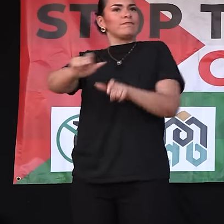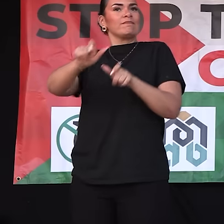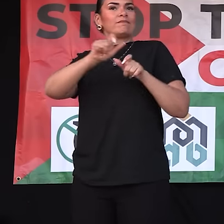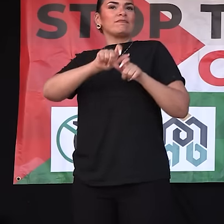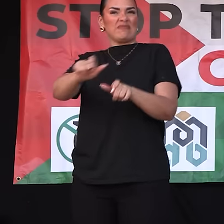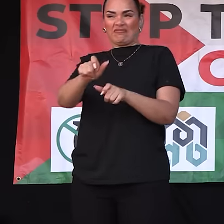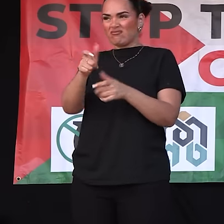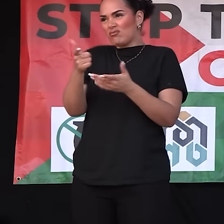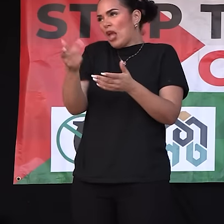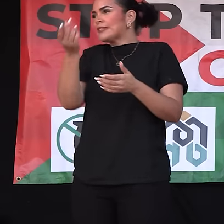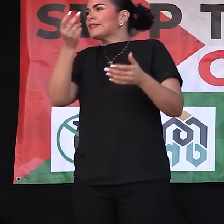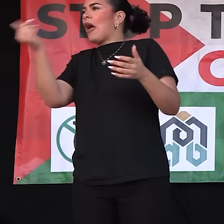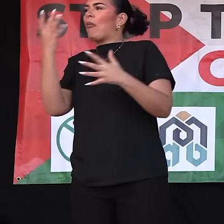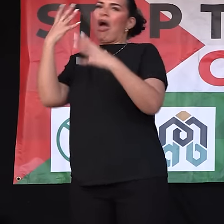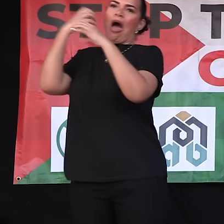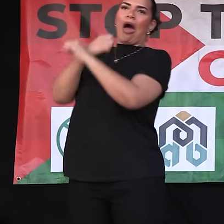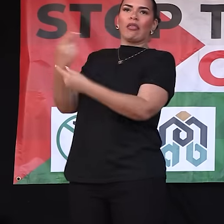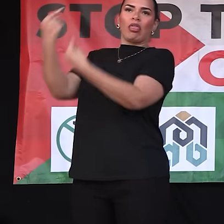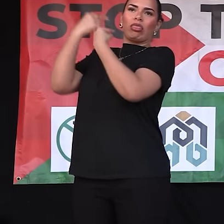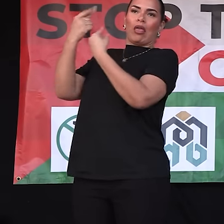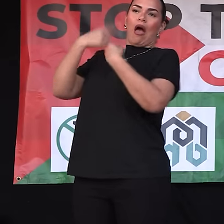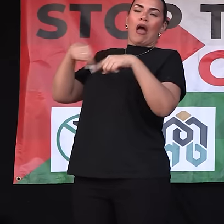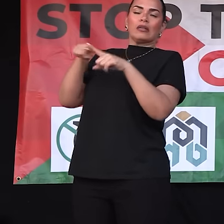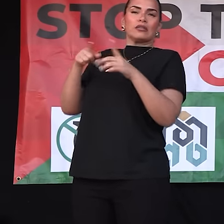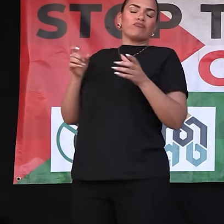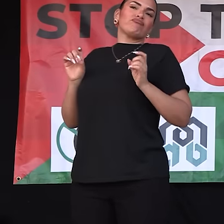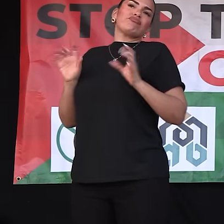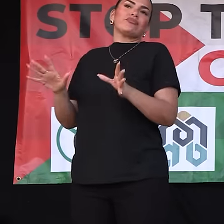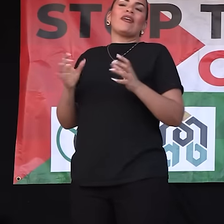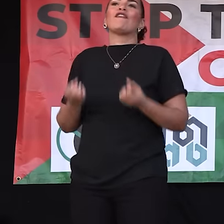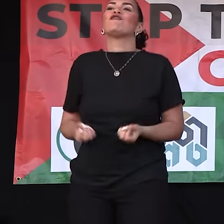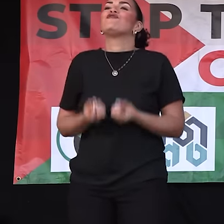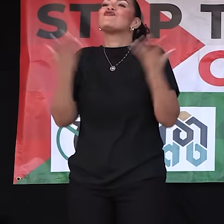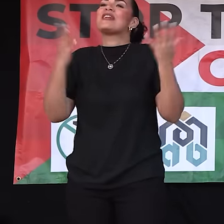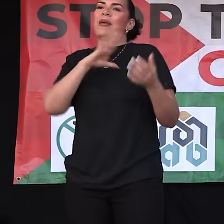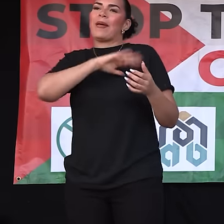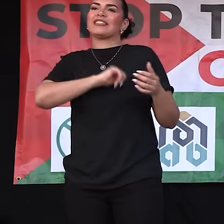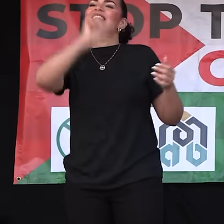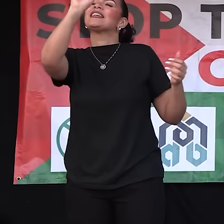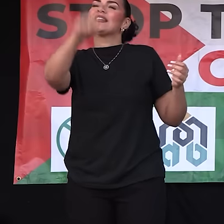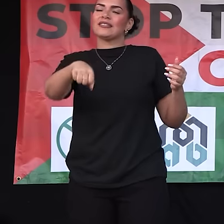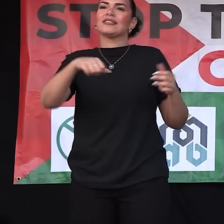trade in hate and slander us. Free